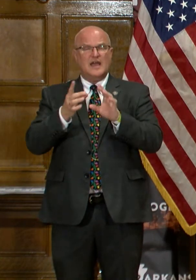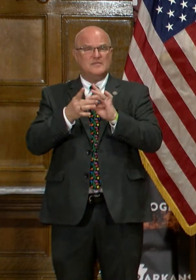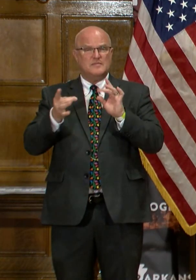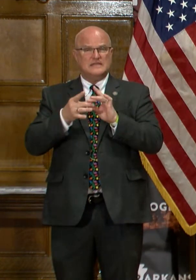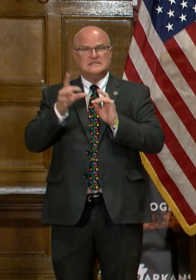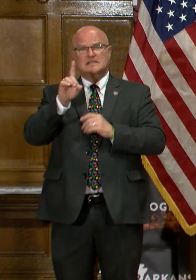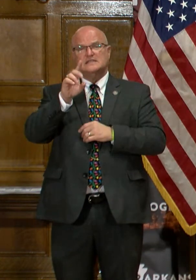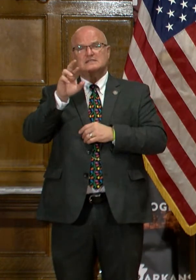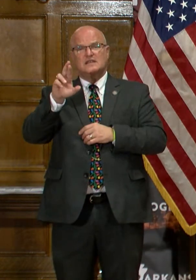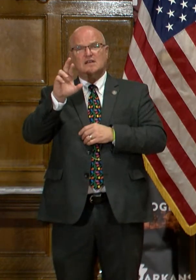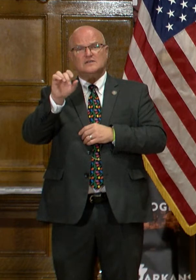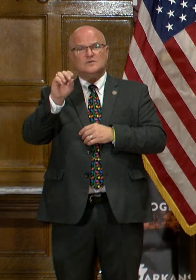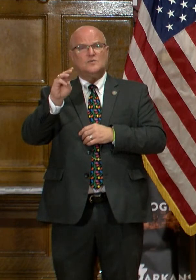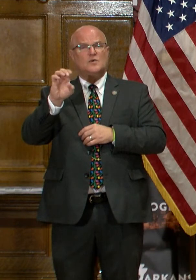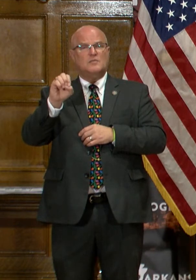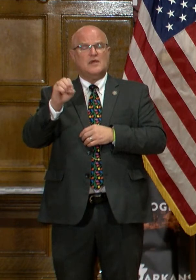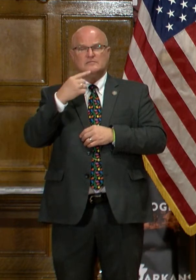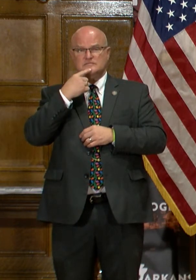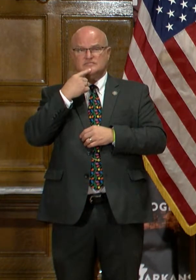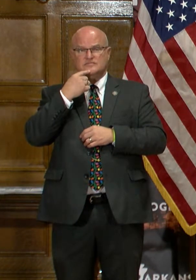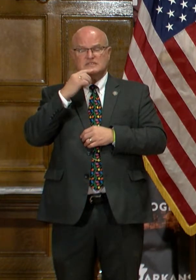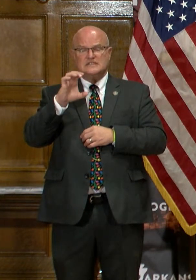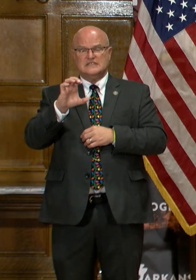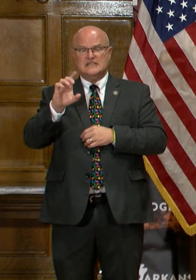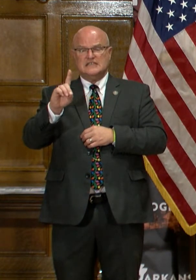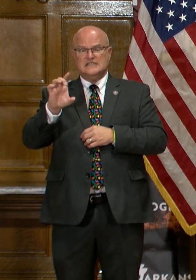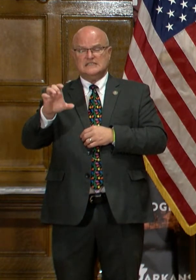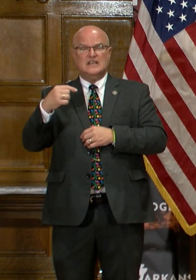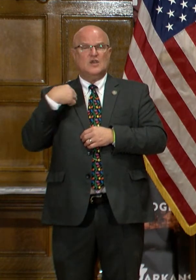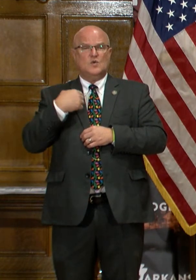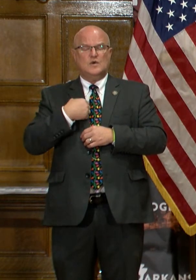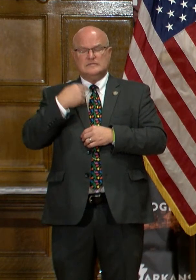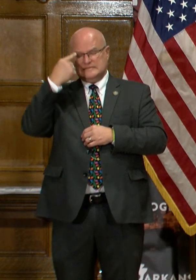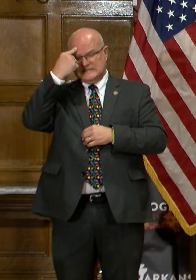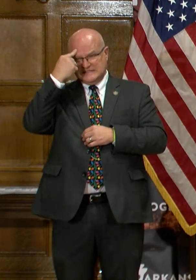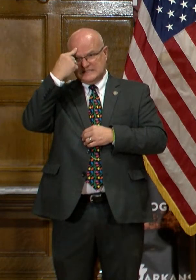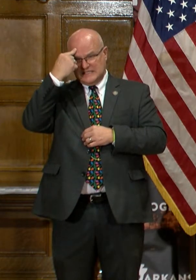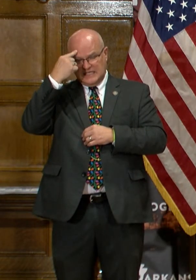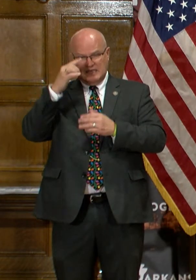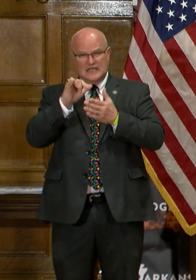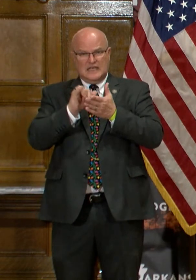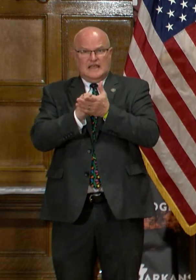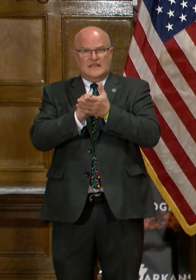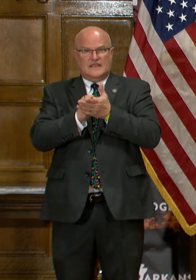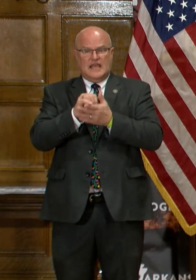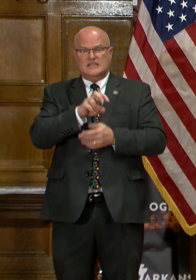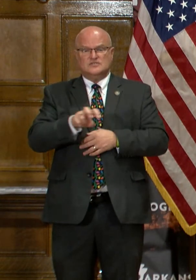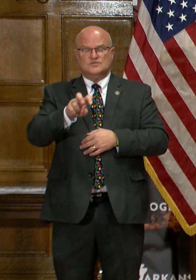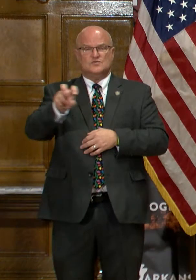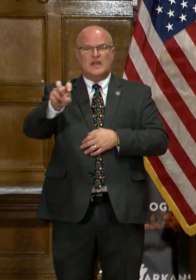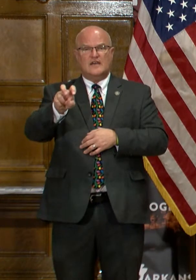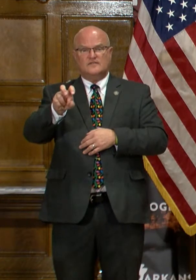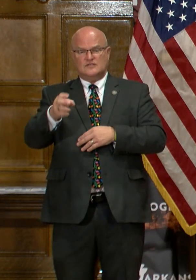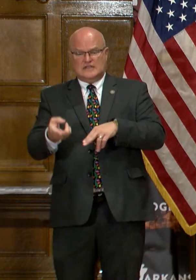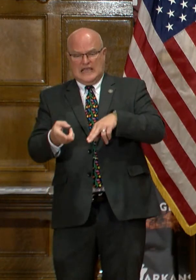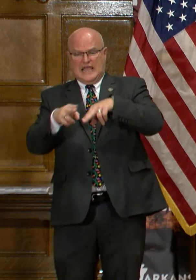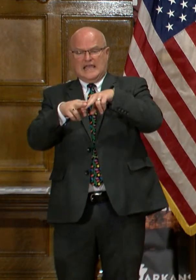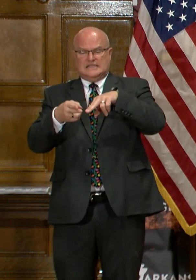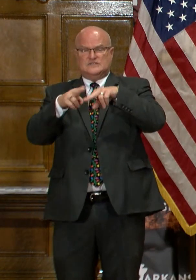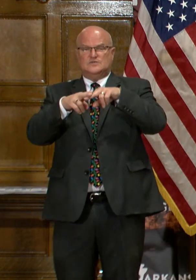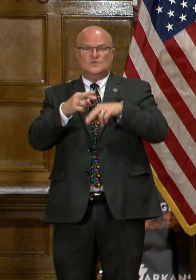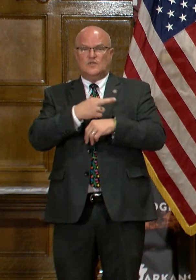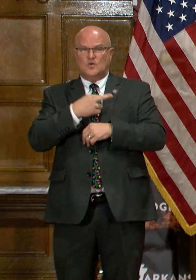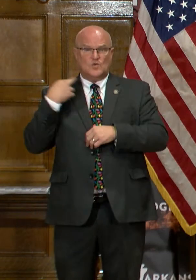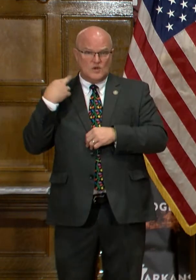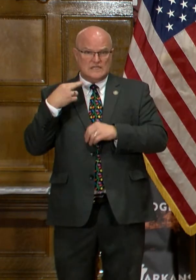Dr. Romero communicated in the CDC, that we should be mindful that travel adds to the